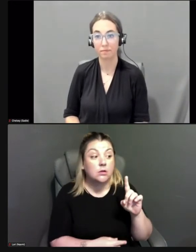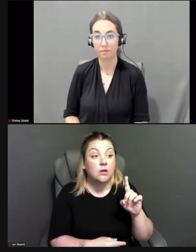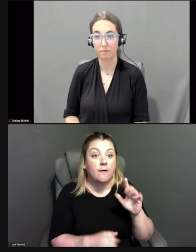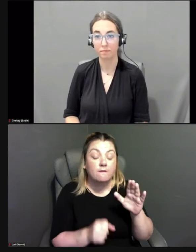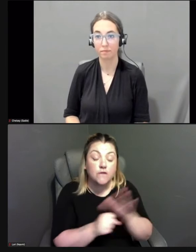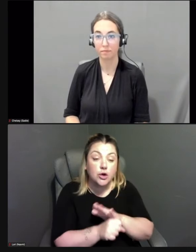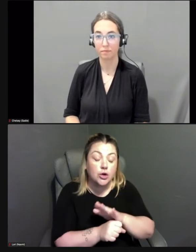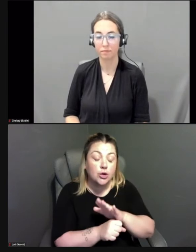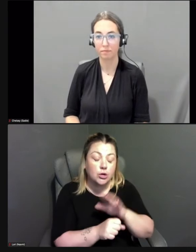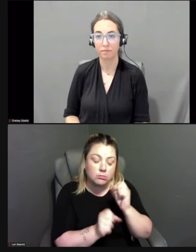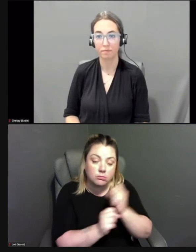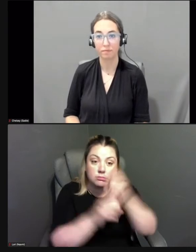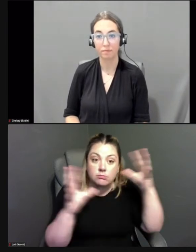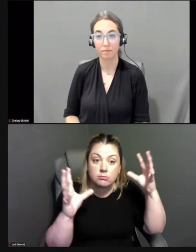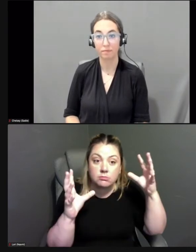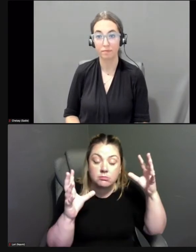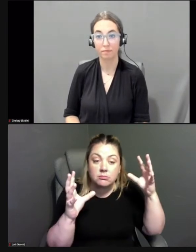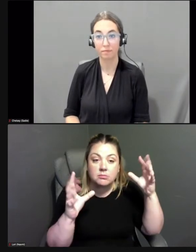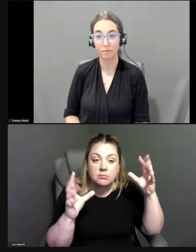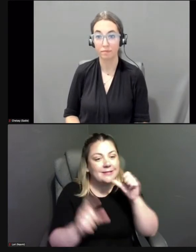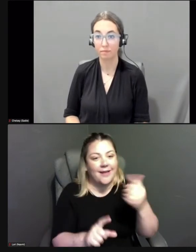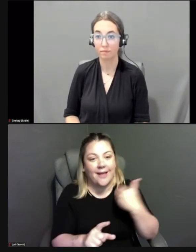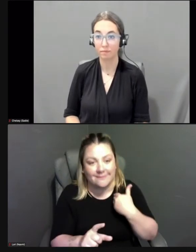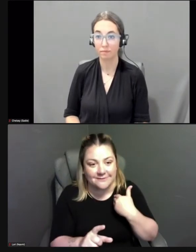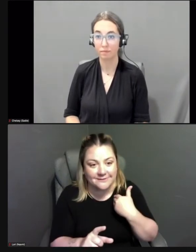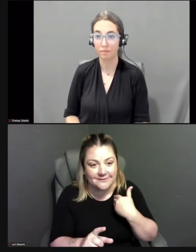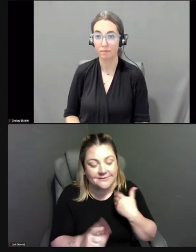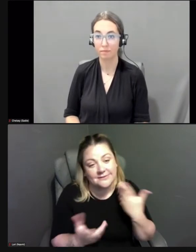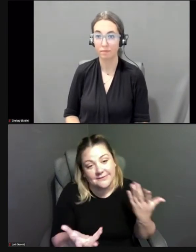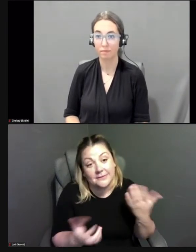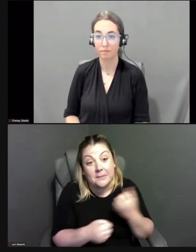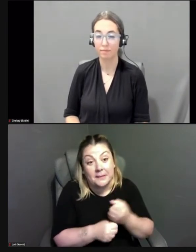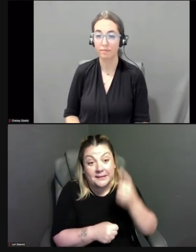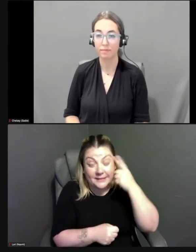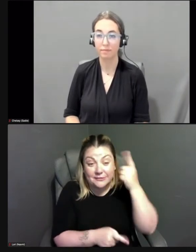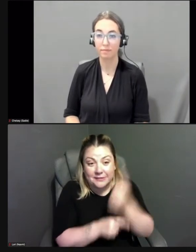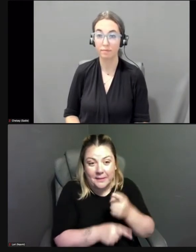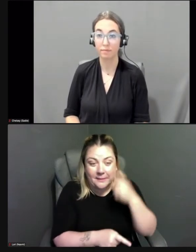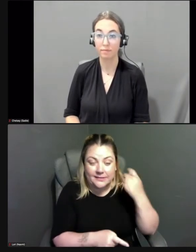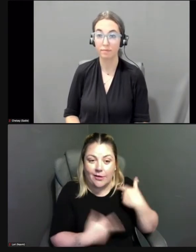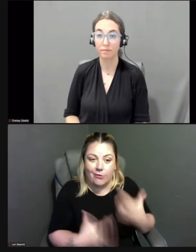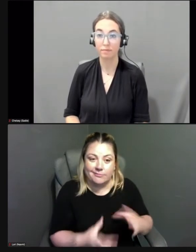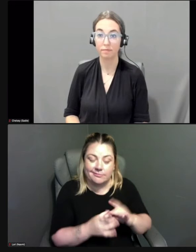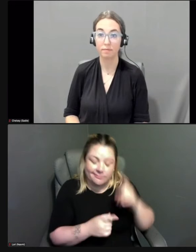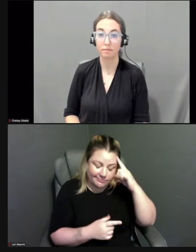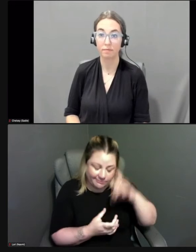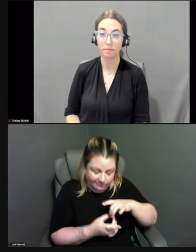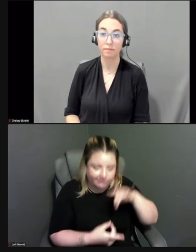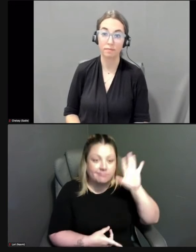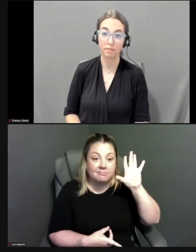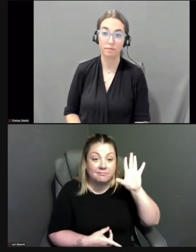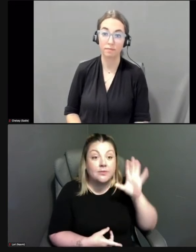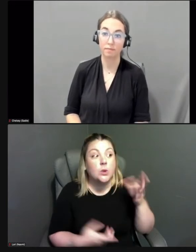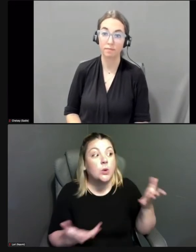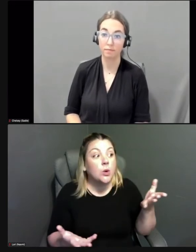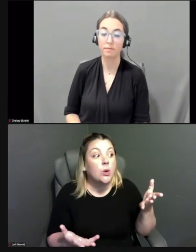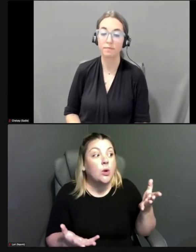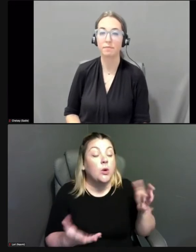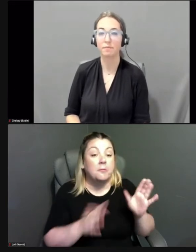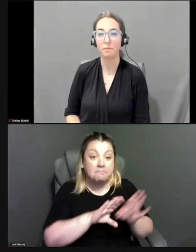lot of that stuff, which makes a lot of sense considering how disconnected I was from it. When I went